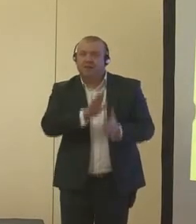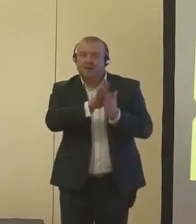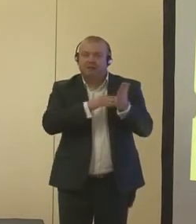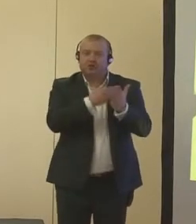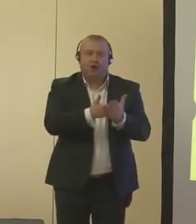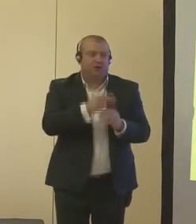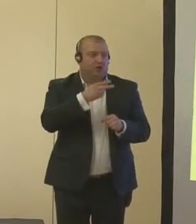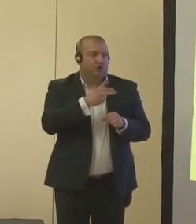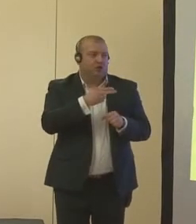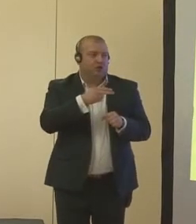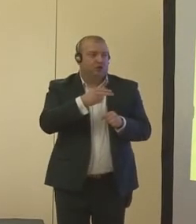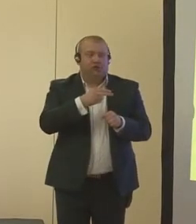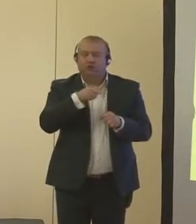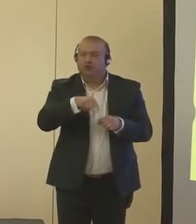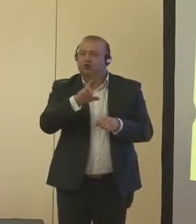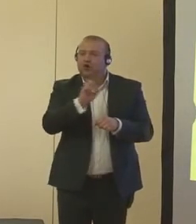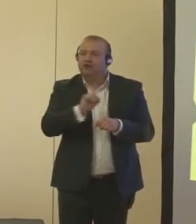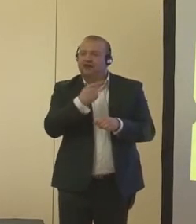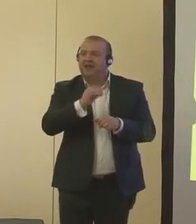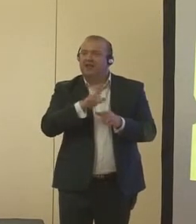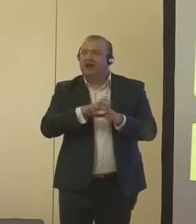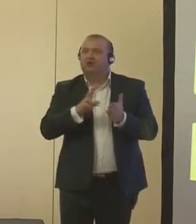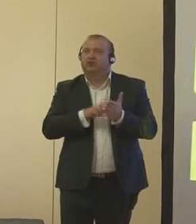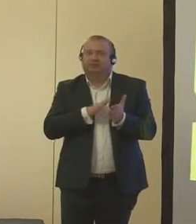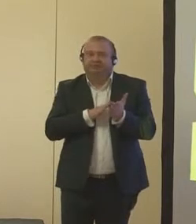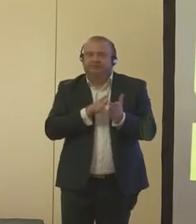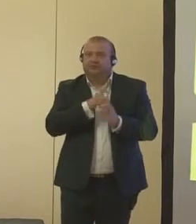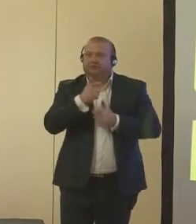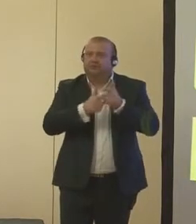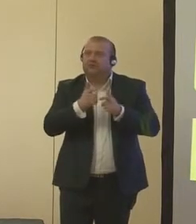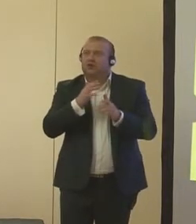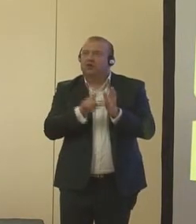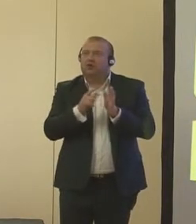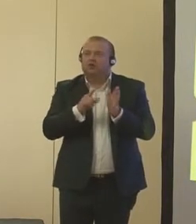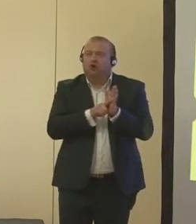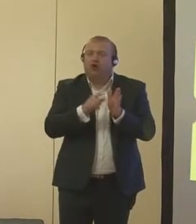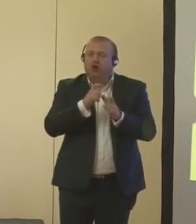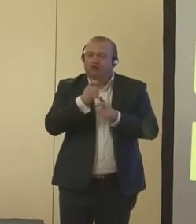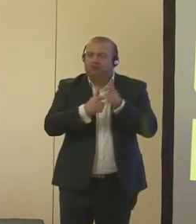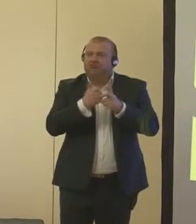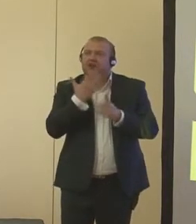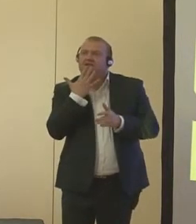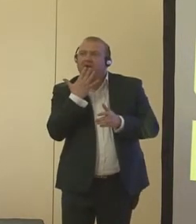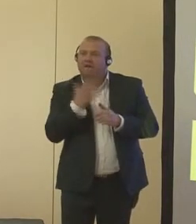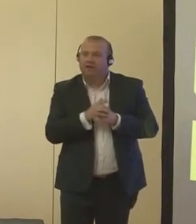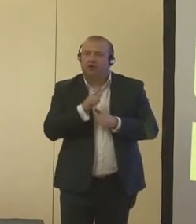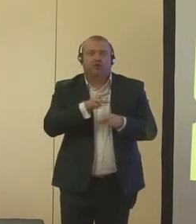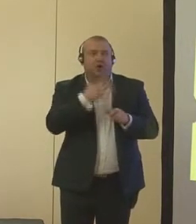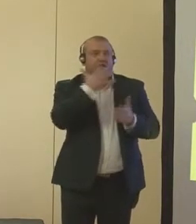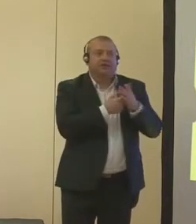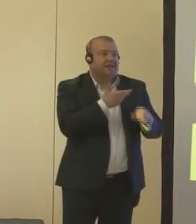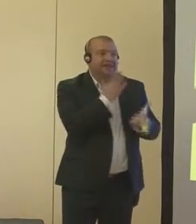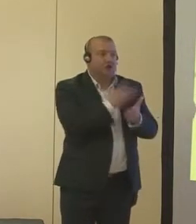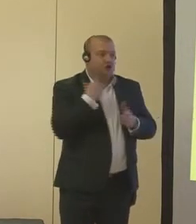developed for people with special needs, but I'm sure within this audience there are quite a few who are already relying